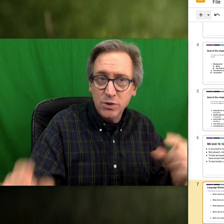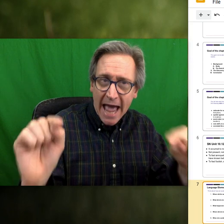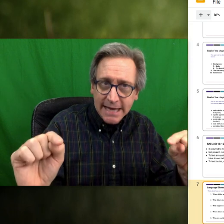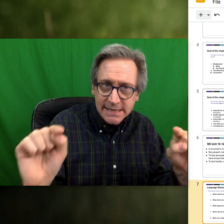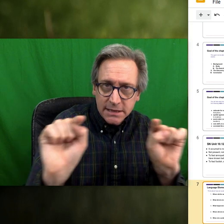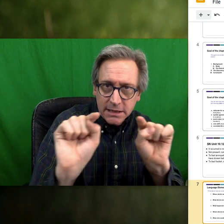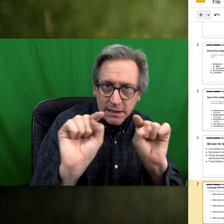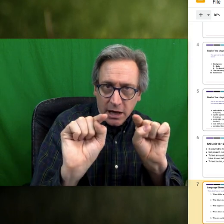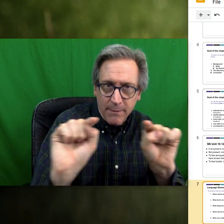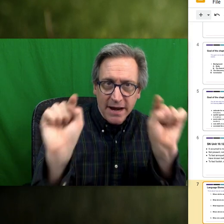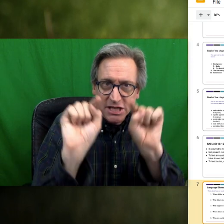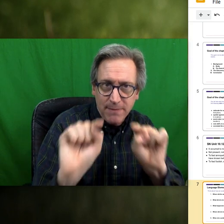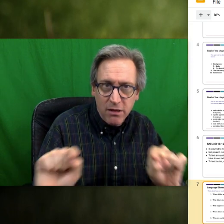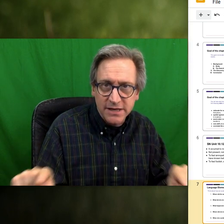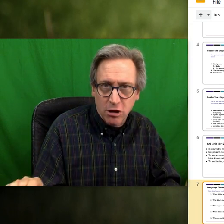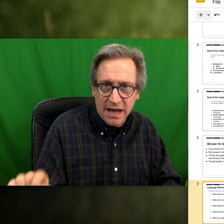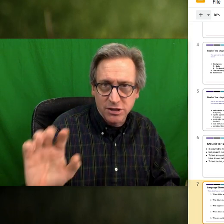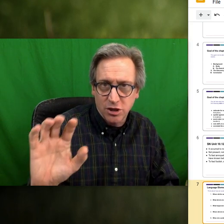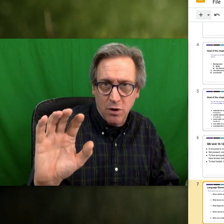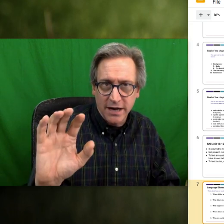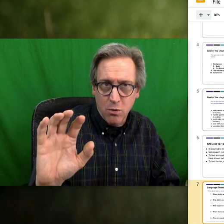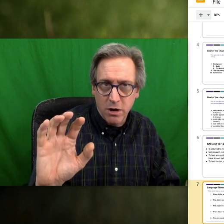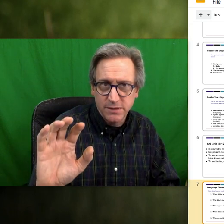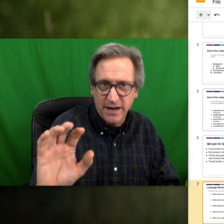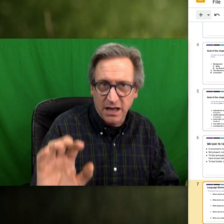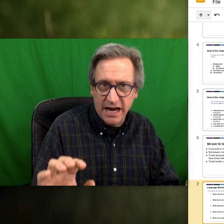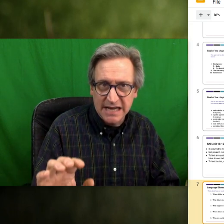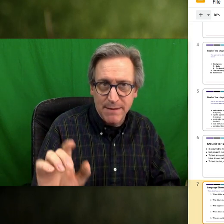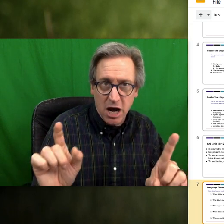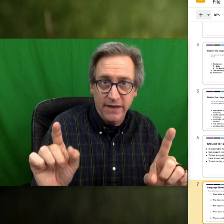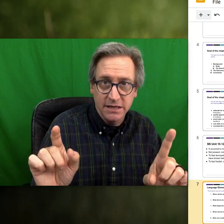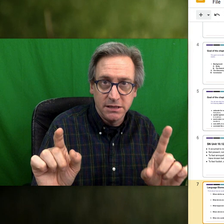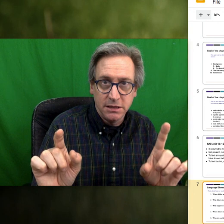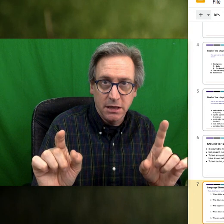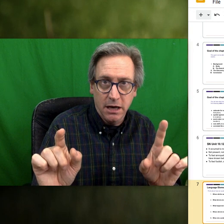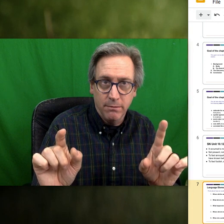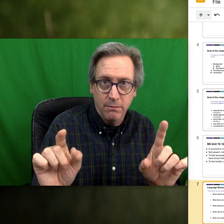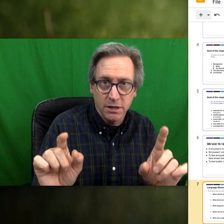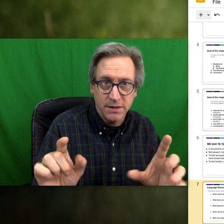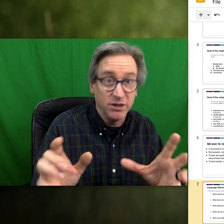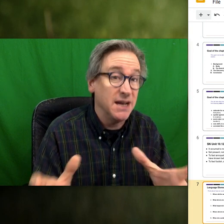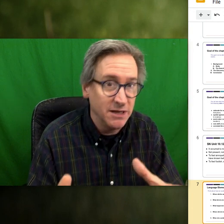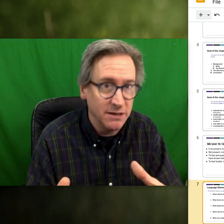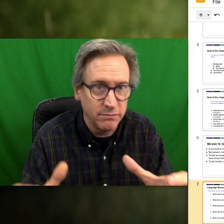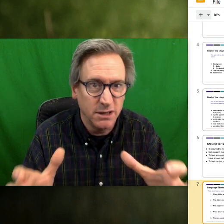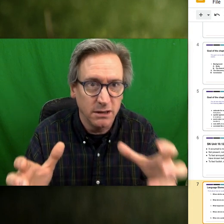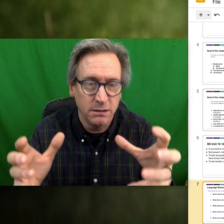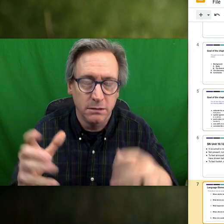So next, and I spell this all out, so I don't want to spend a lot of time on this because I put the time